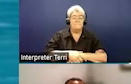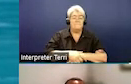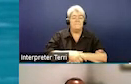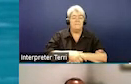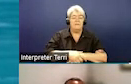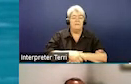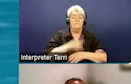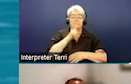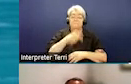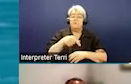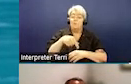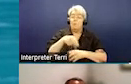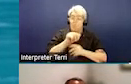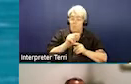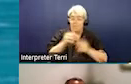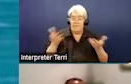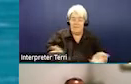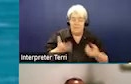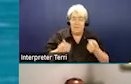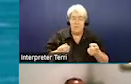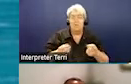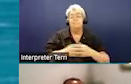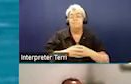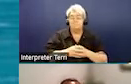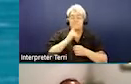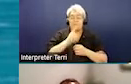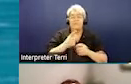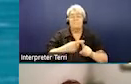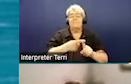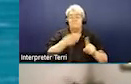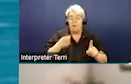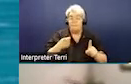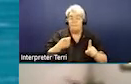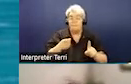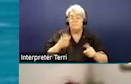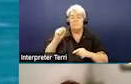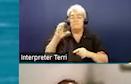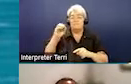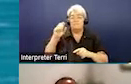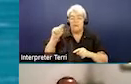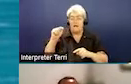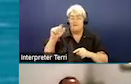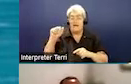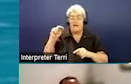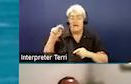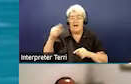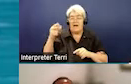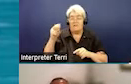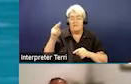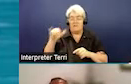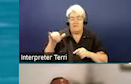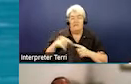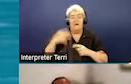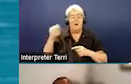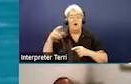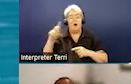And the quote that we have for today actually comes from Scott Anthony at the Harvard Business Review. Many see